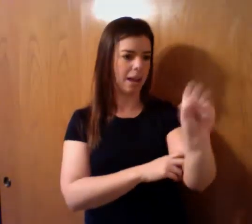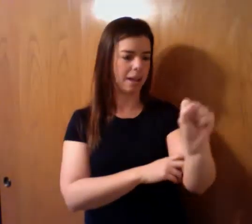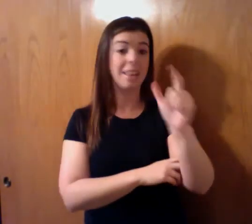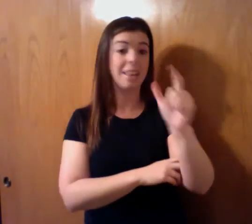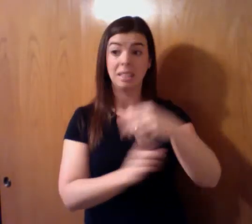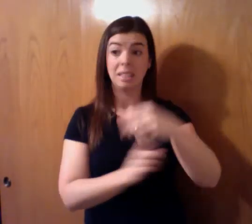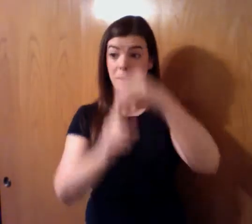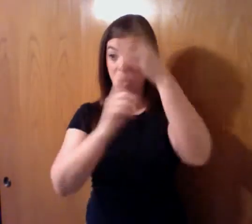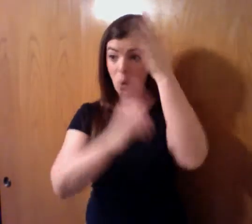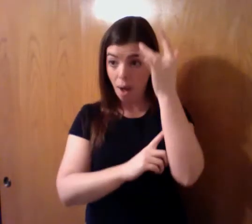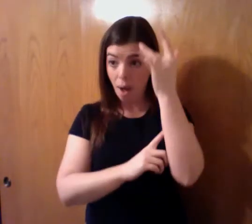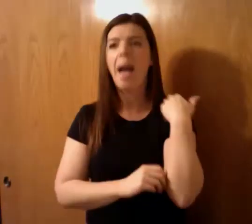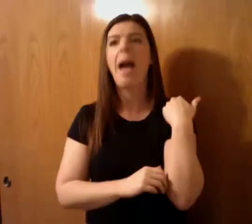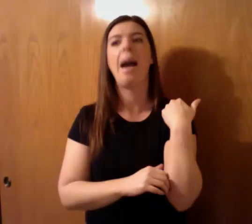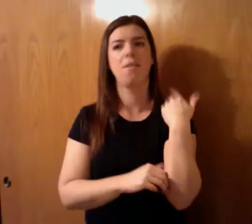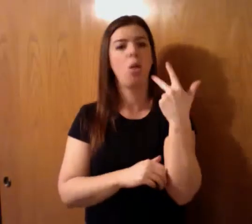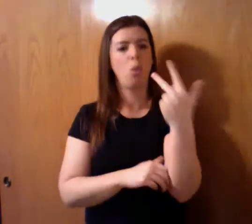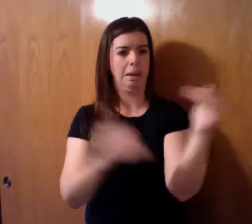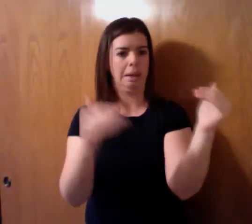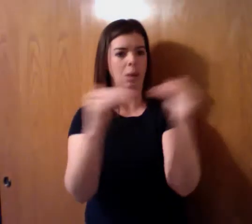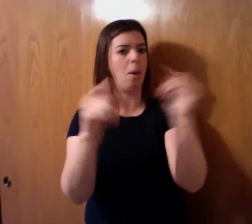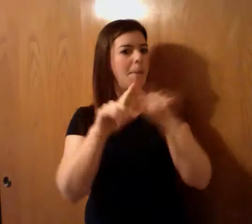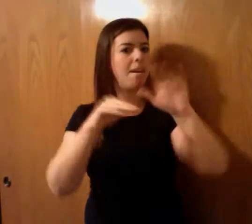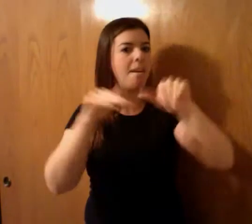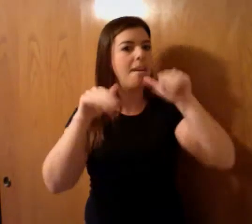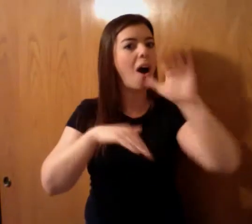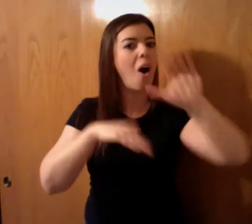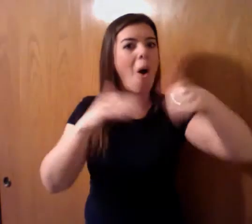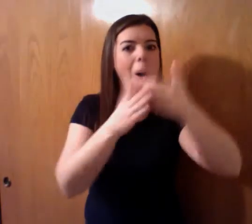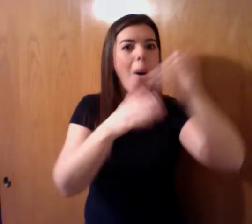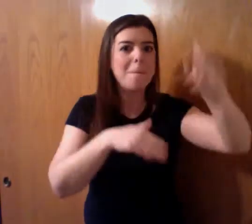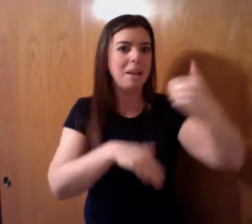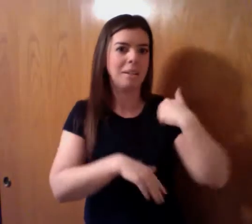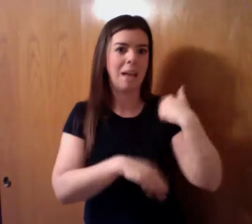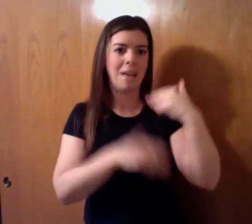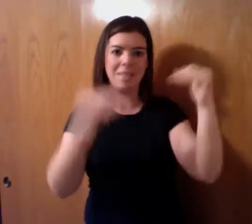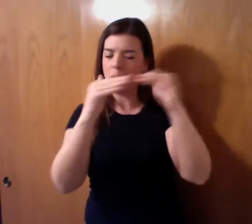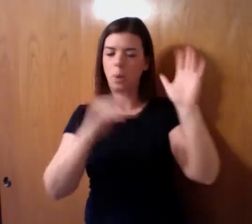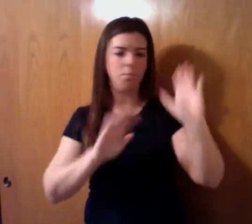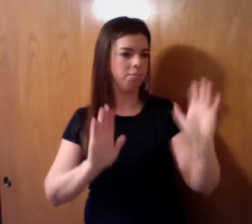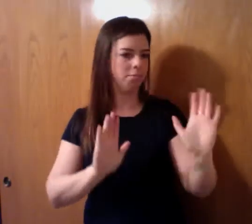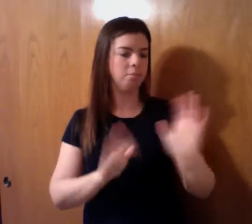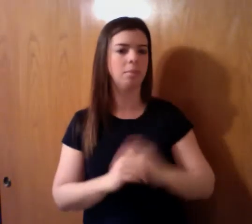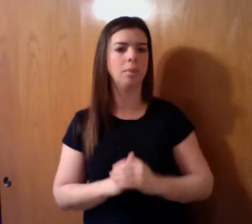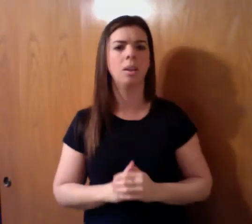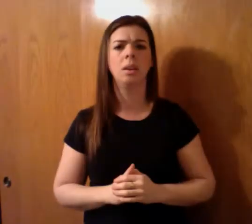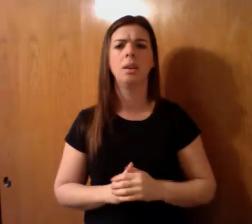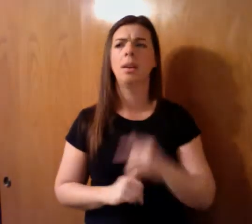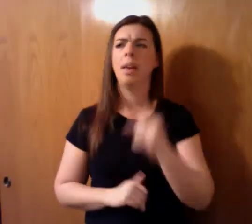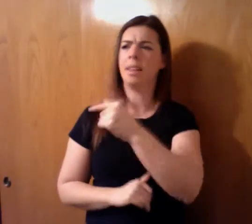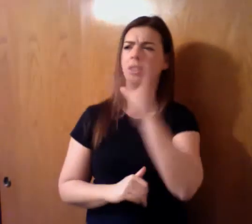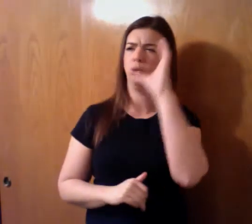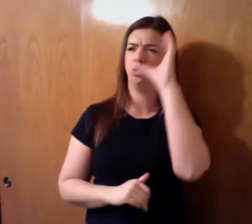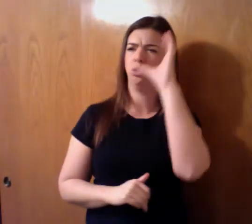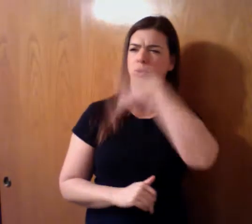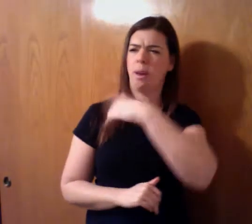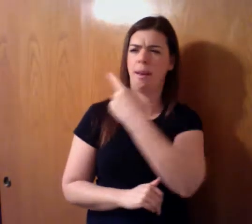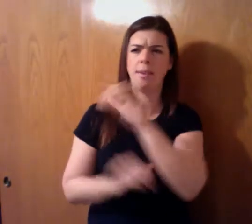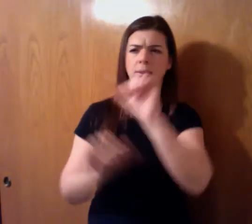does have 3 equal sides. Very good. This shape. There's a strange shape. Looks a little bit different, Todd.